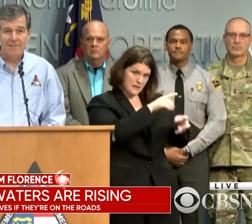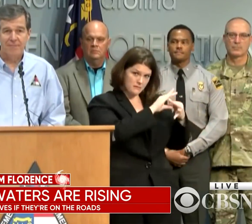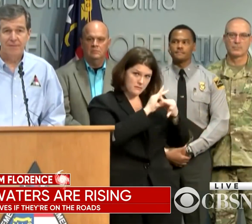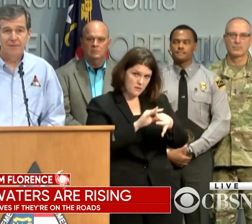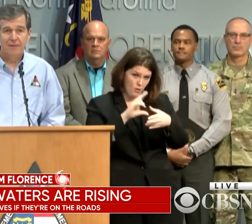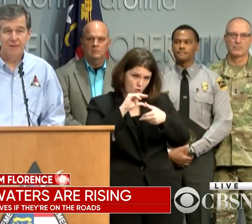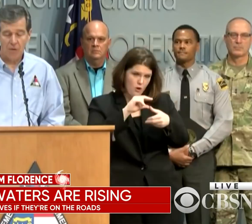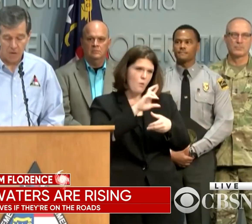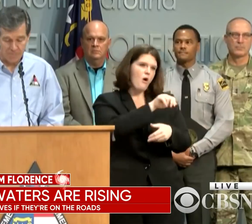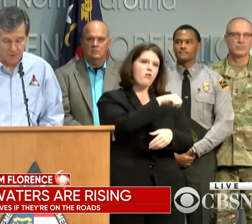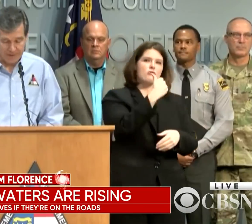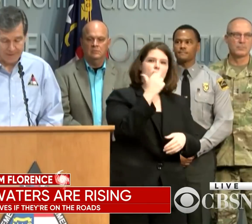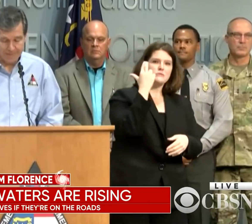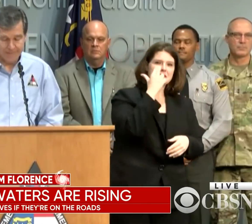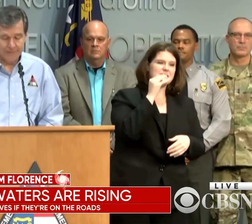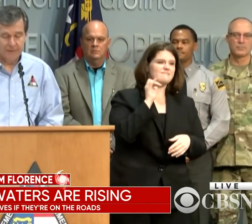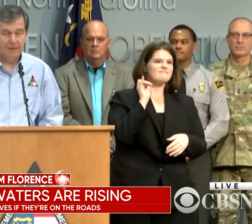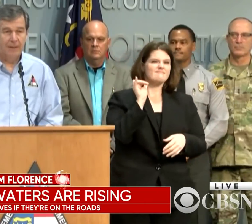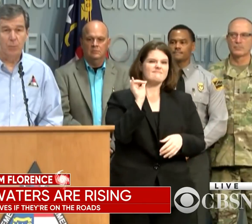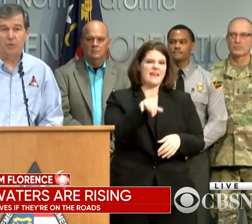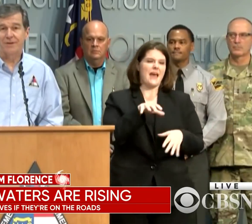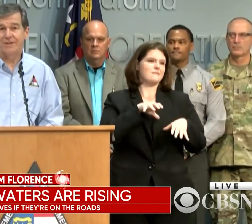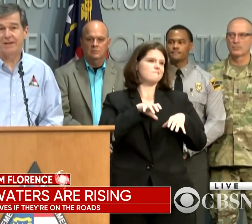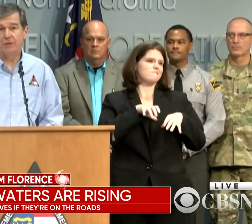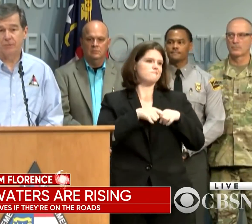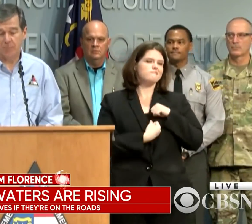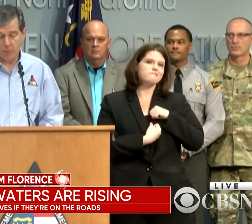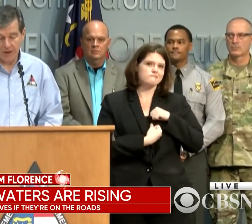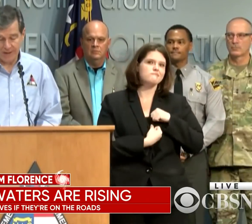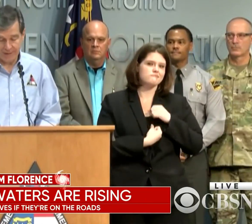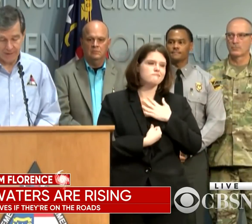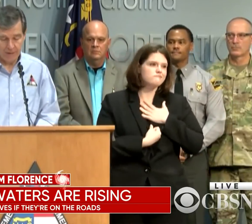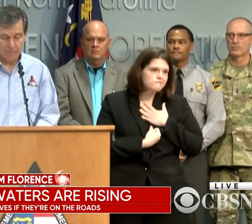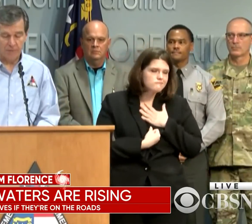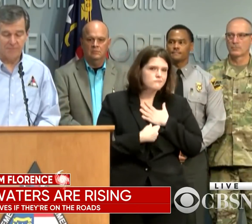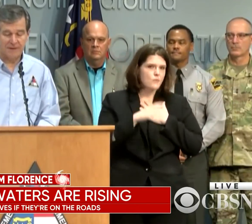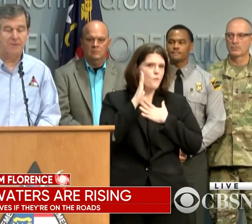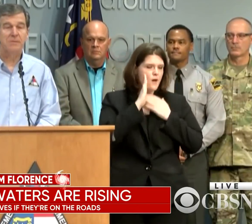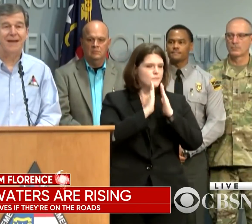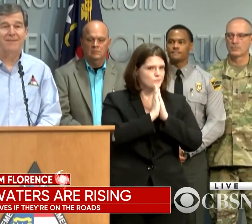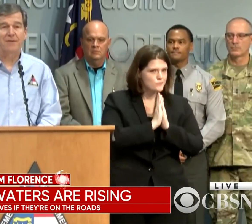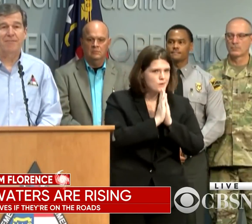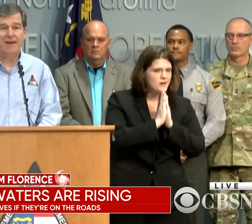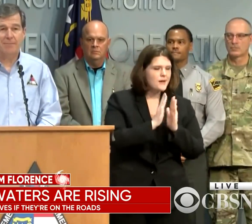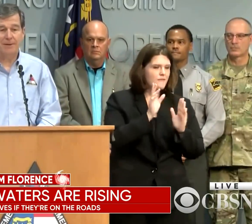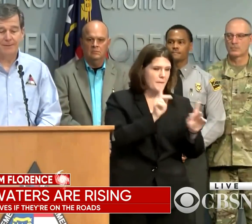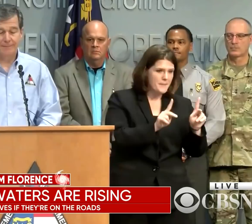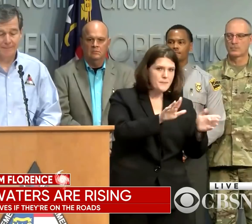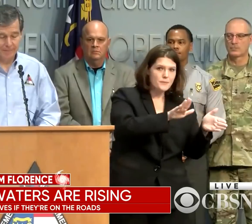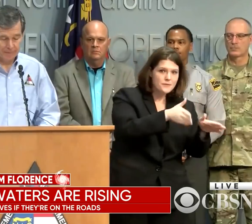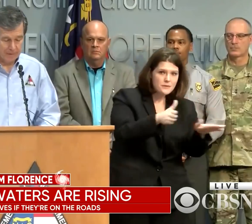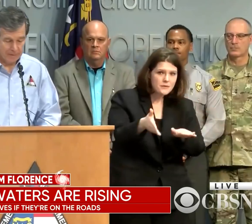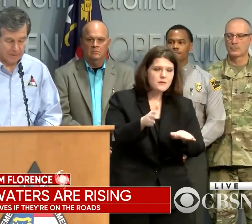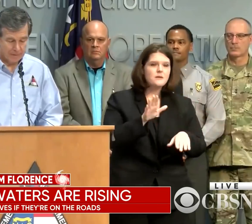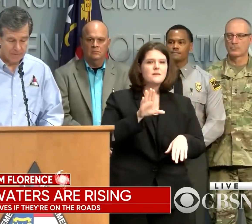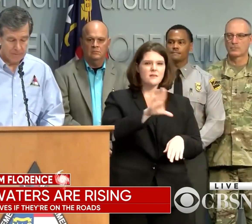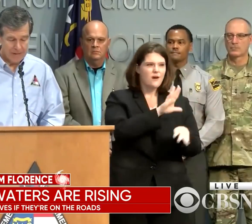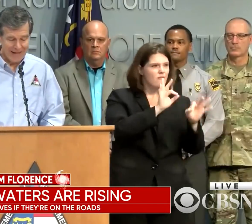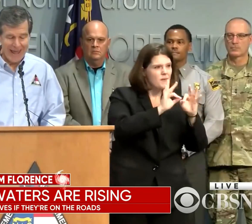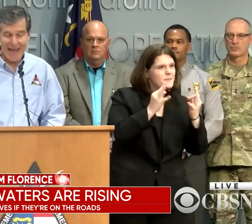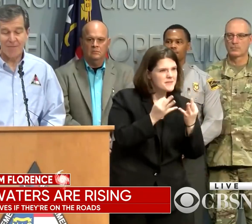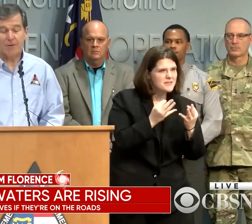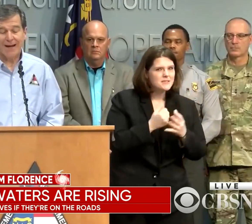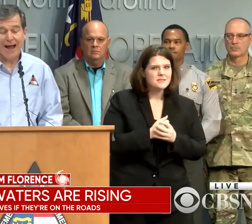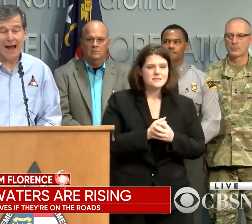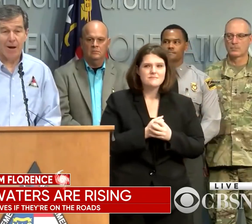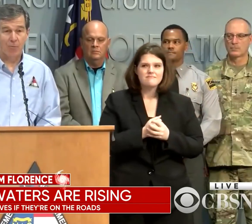Loss of life is heartbreaking, and we'll continue to pray for the victims and their family.